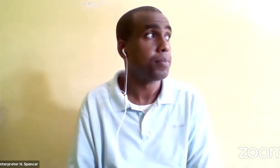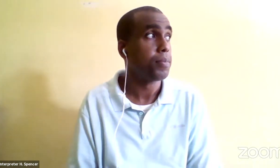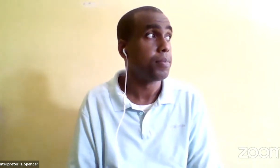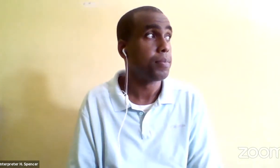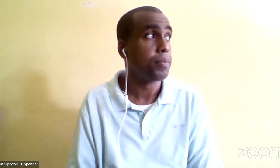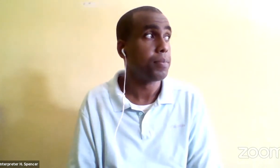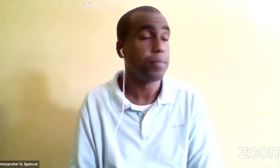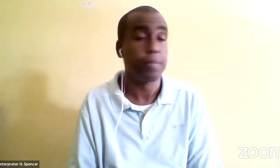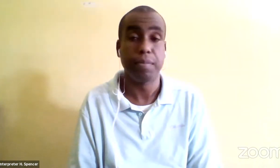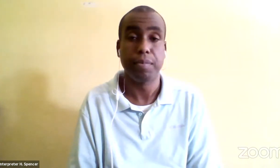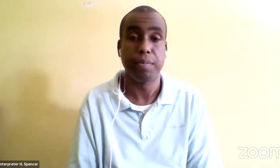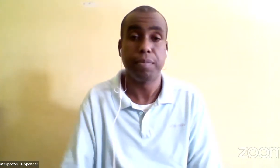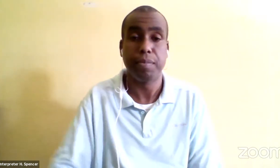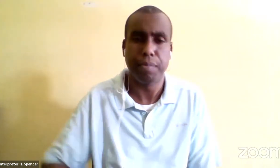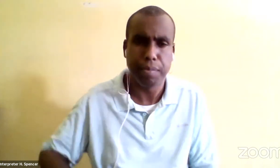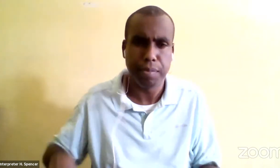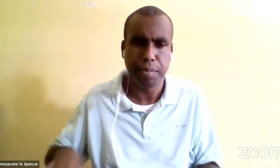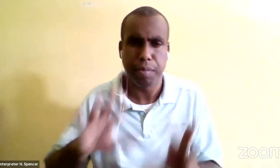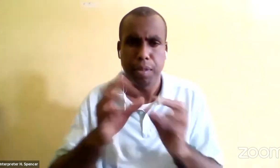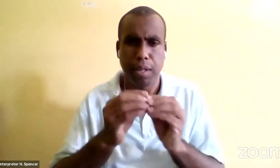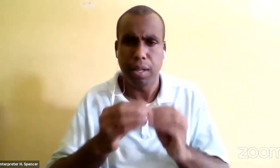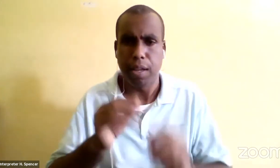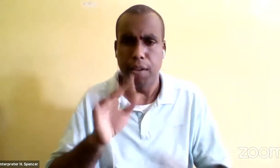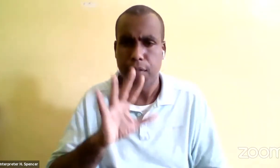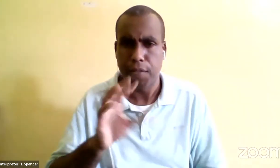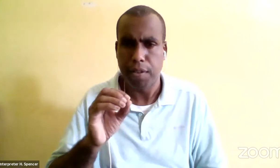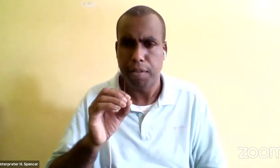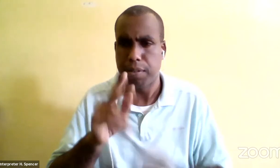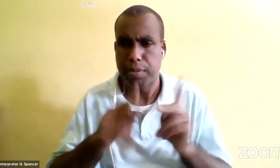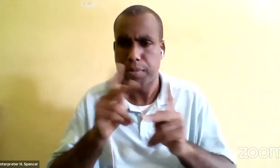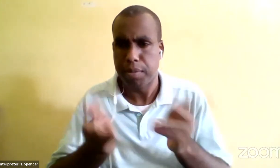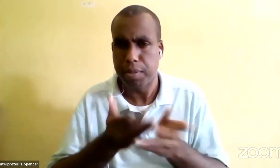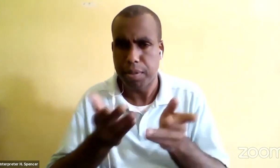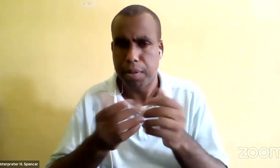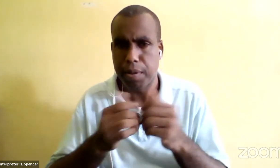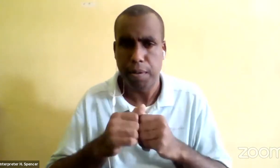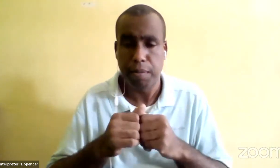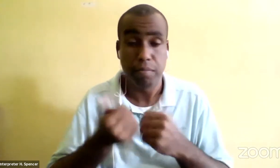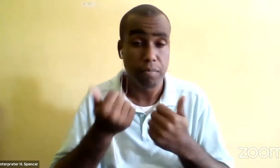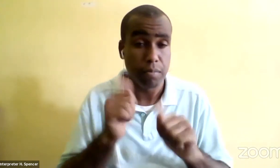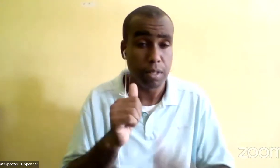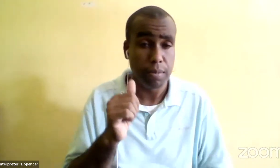Well, we have 50 people here. Is there anybody puzzled by what I just said?